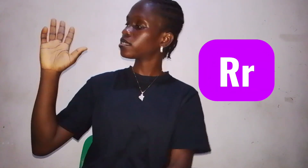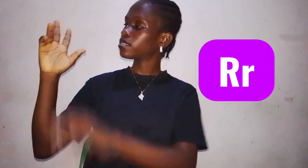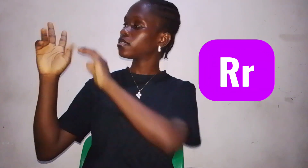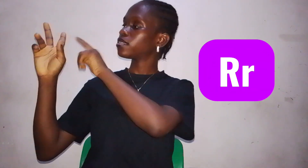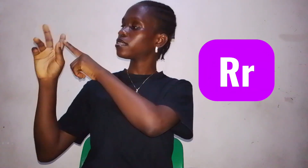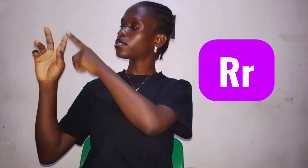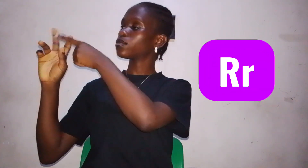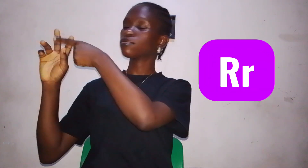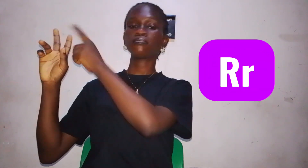like